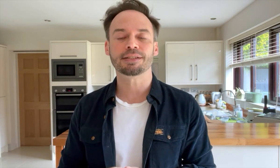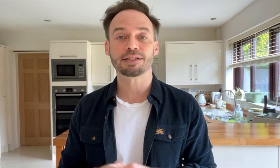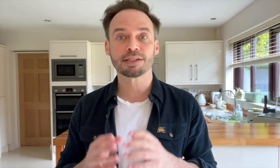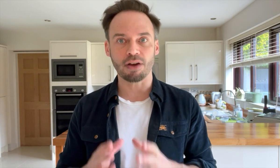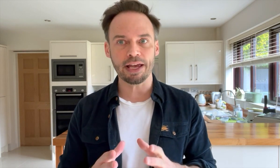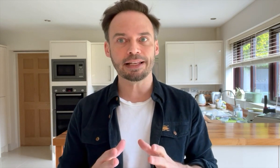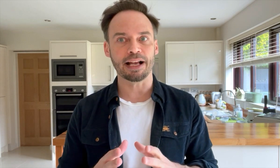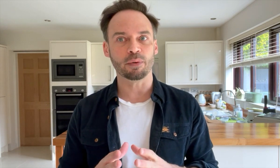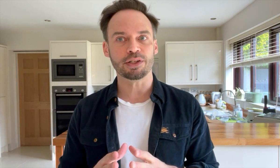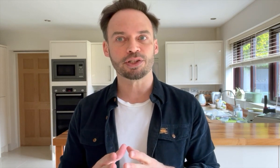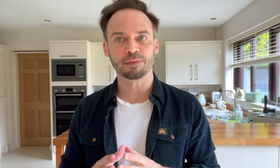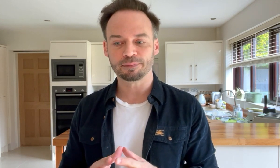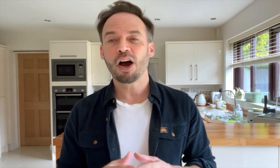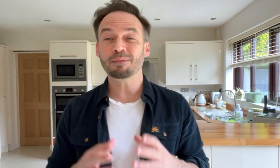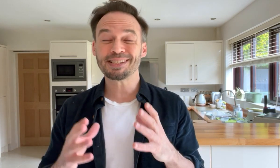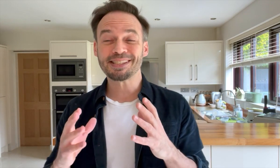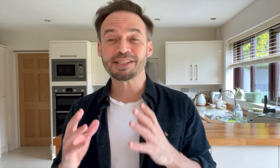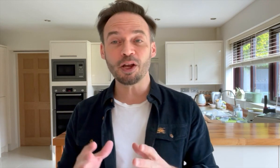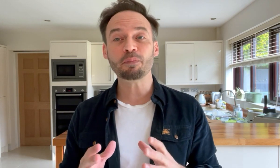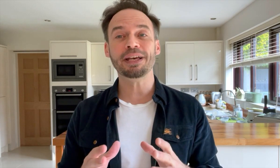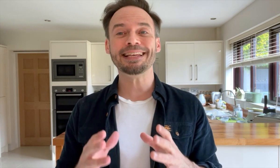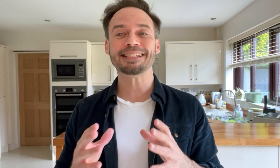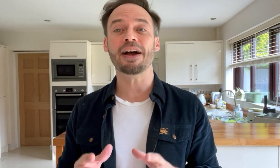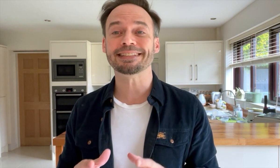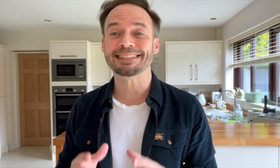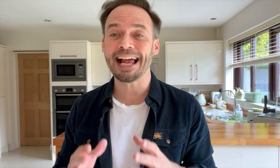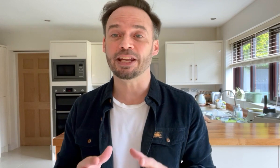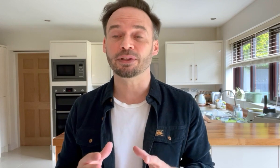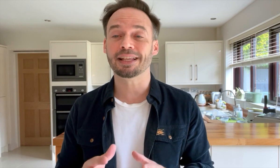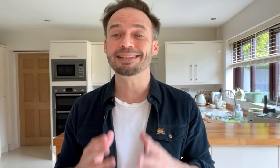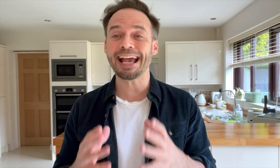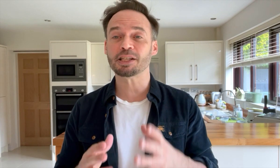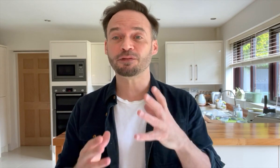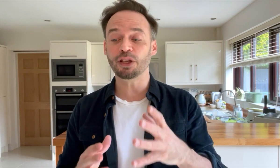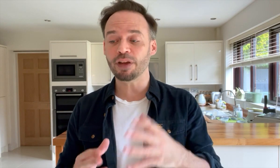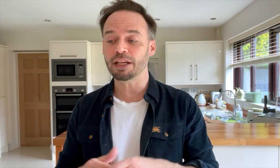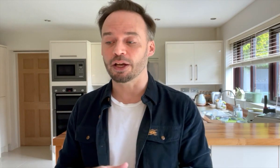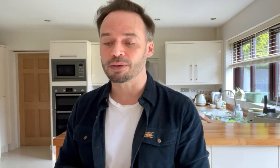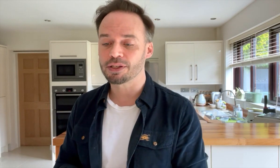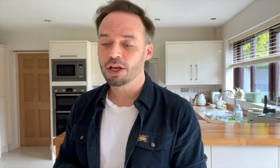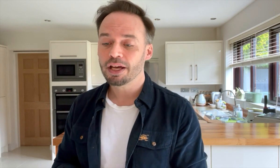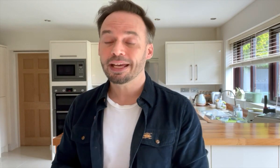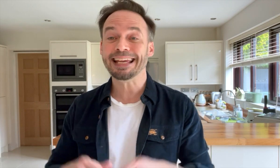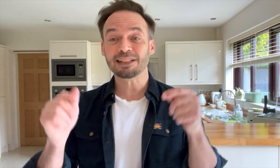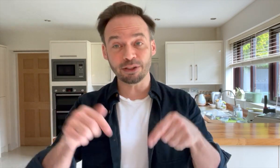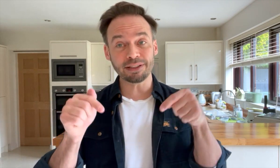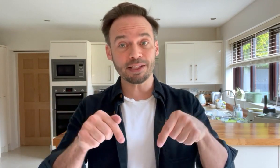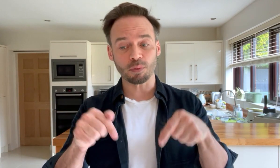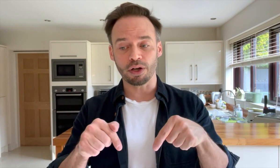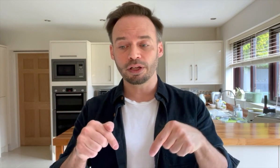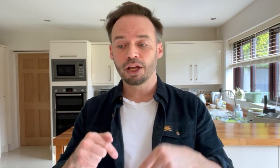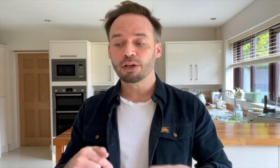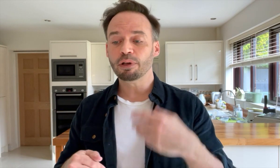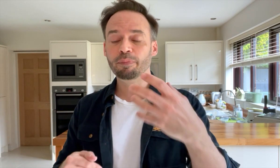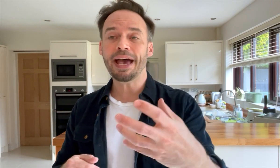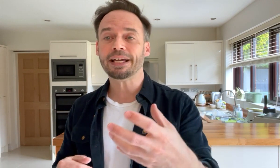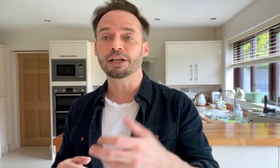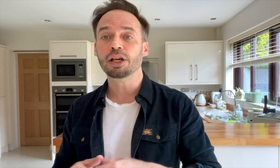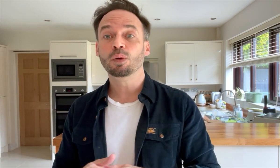sign language i'm super excited to tell you that the next few videos including this one rebecca will